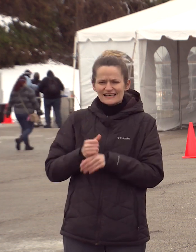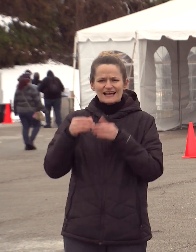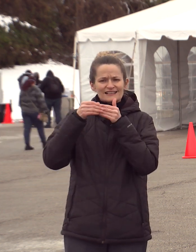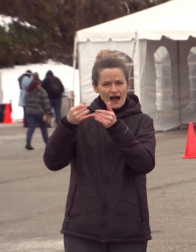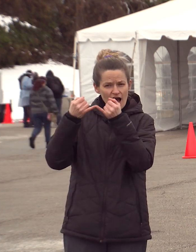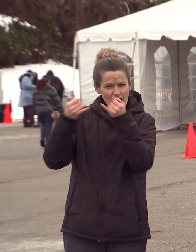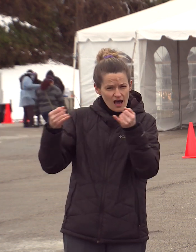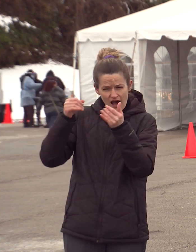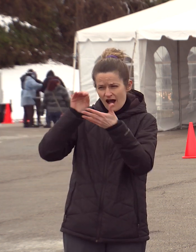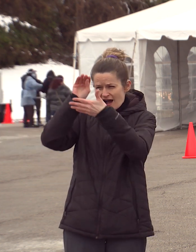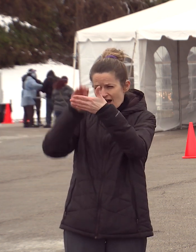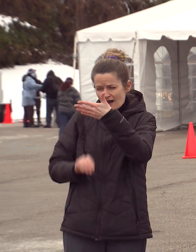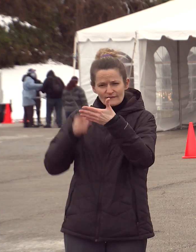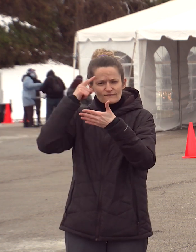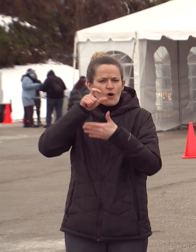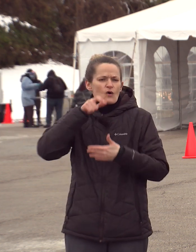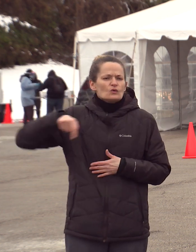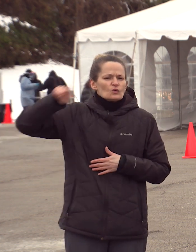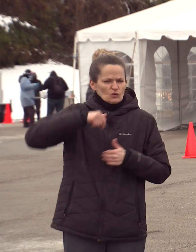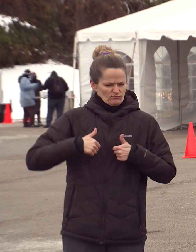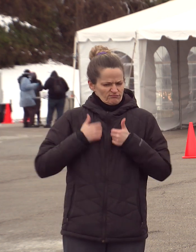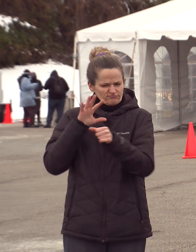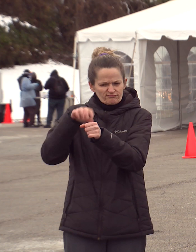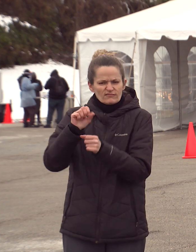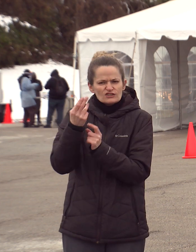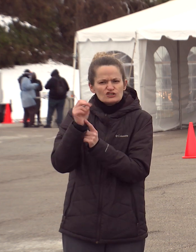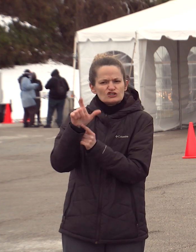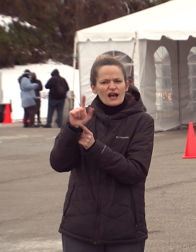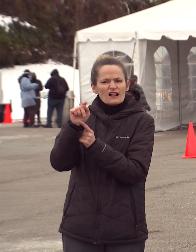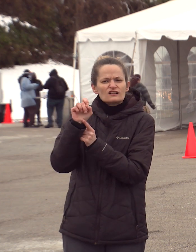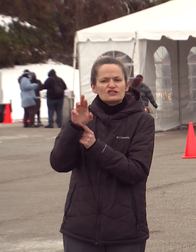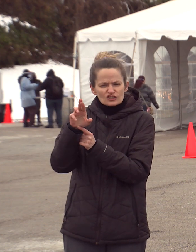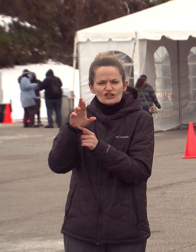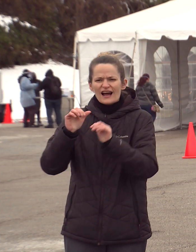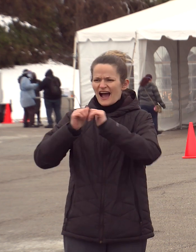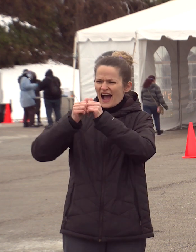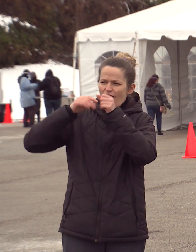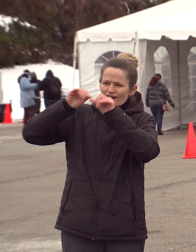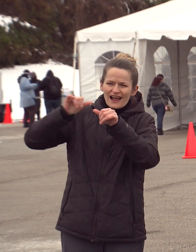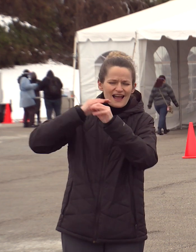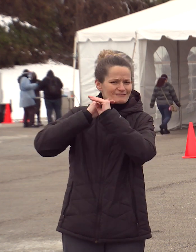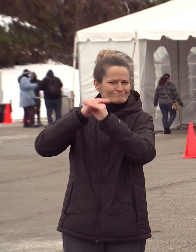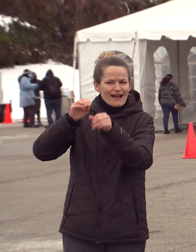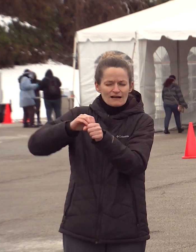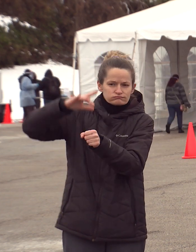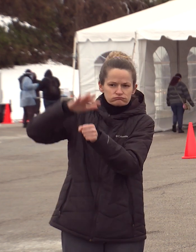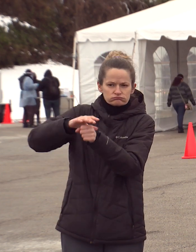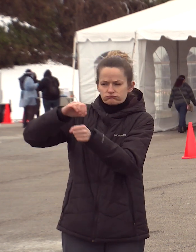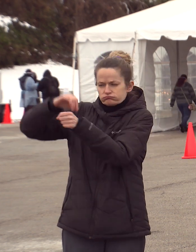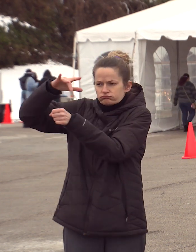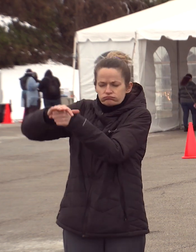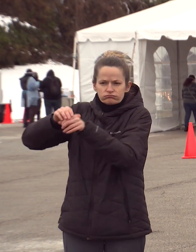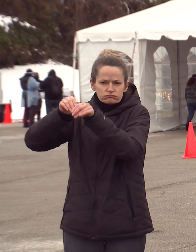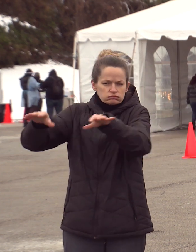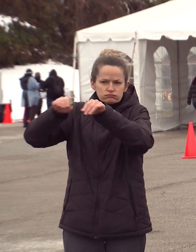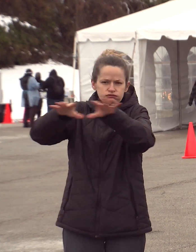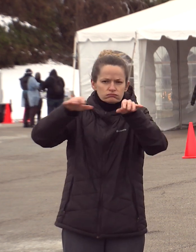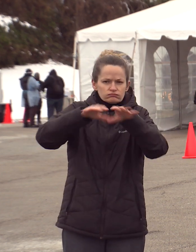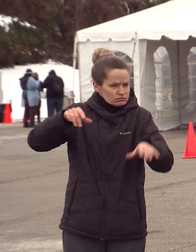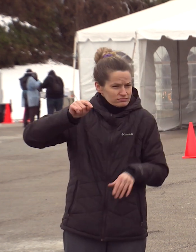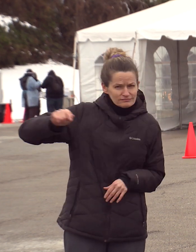contact tracing and outbreak investigations at all shelters. Lord Baltimore continue to prioritize referrals for